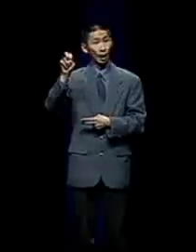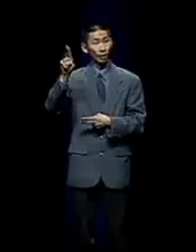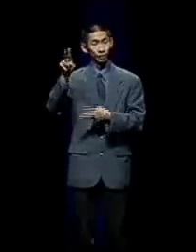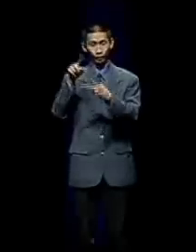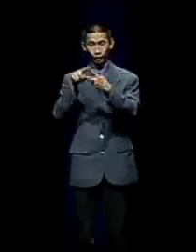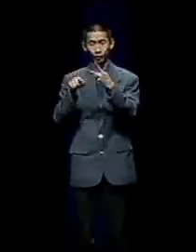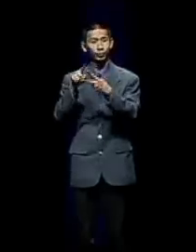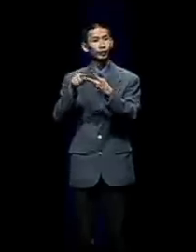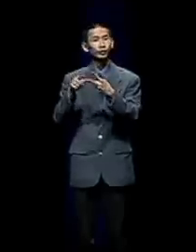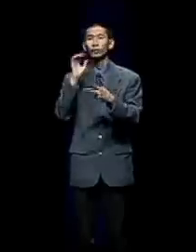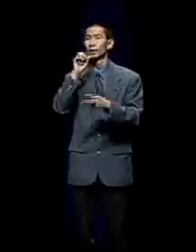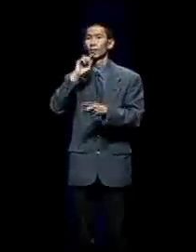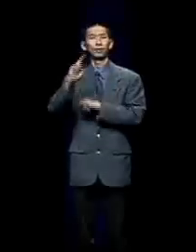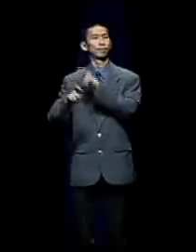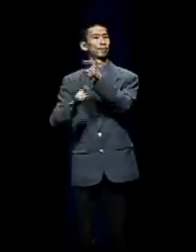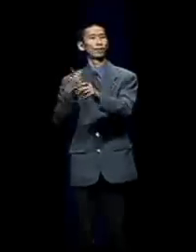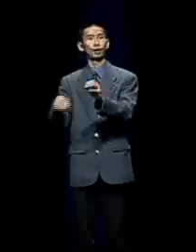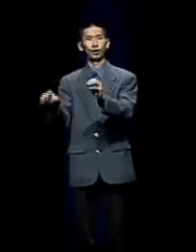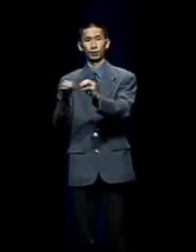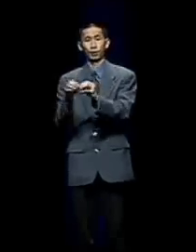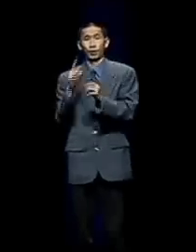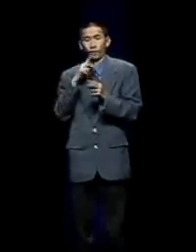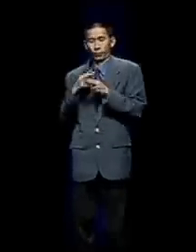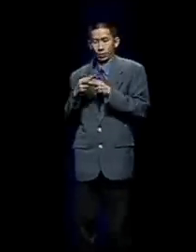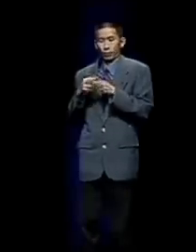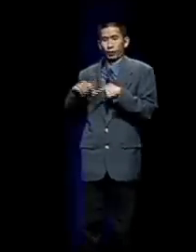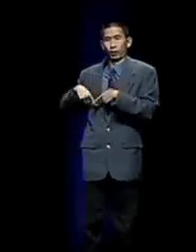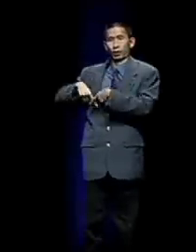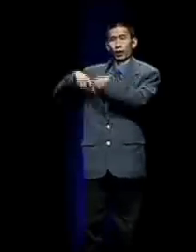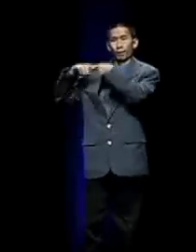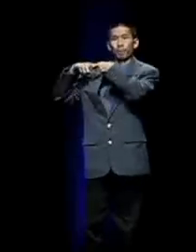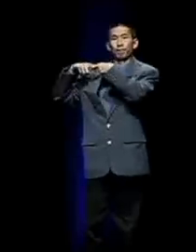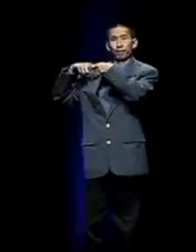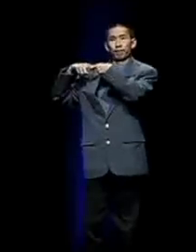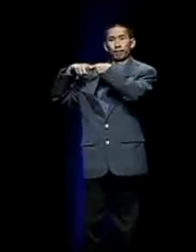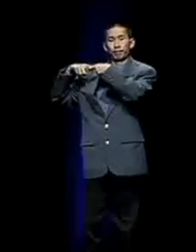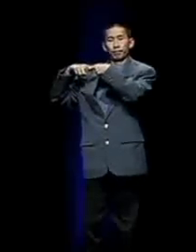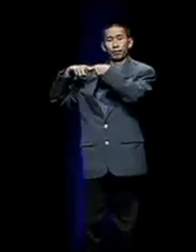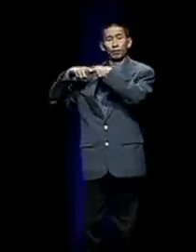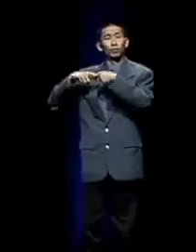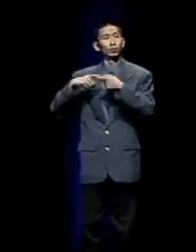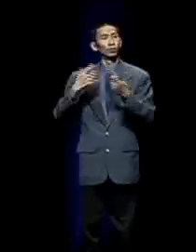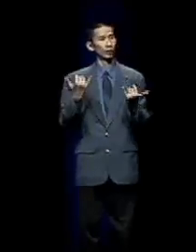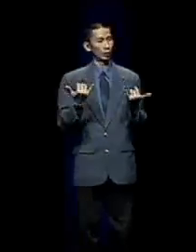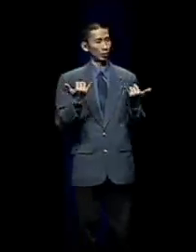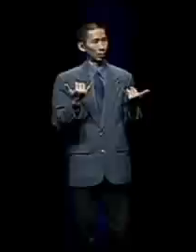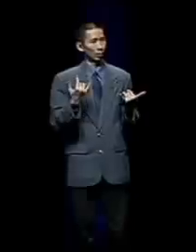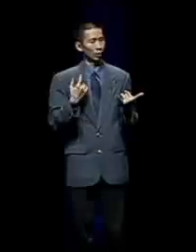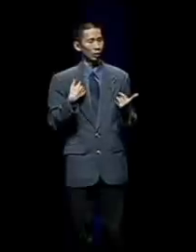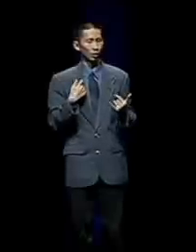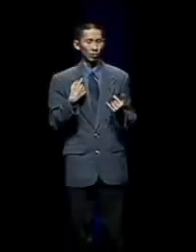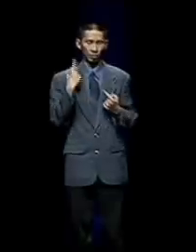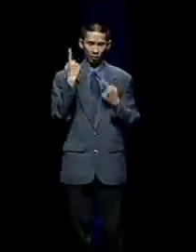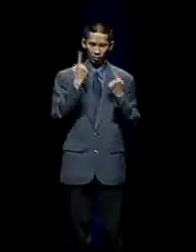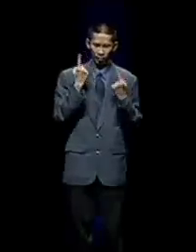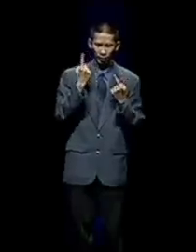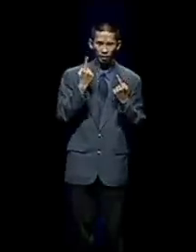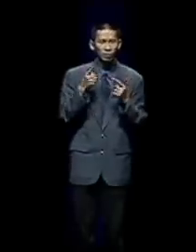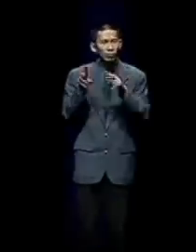awarded. They will be temporarily held off. The question will be, what do they mean? What does